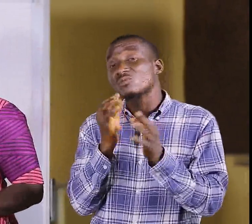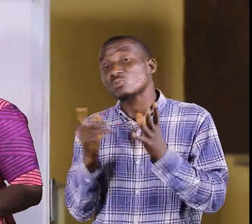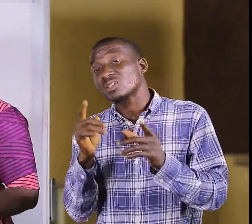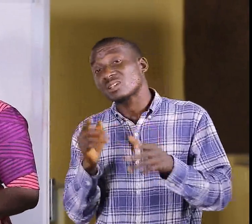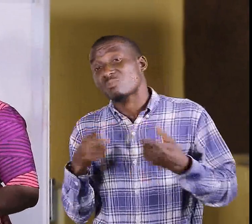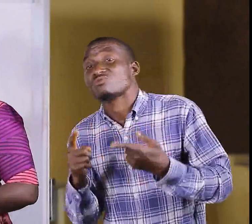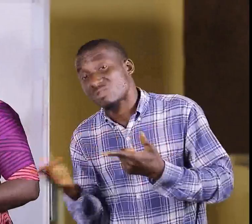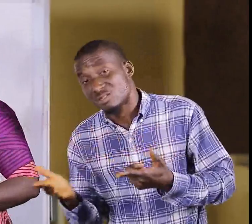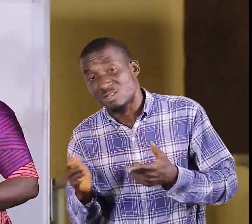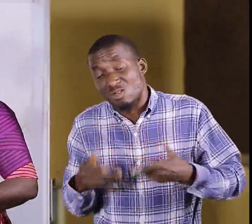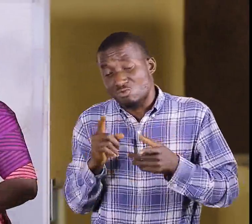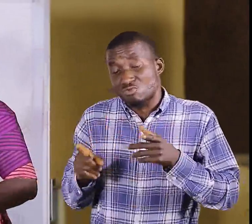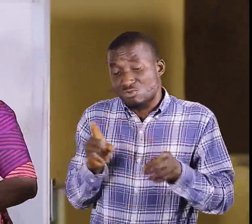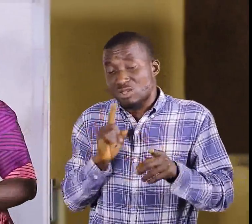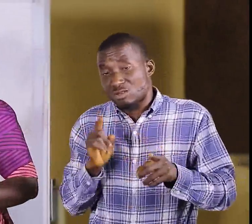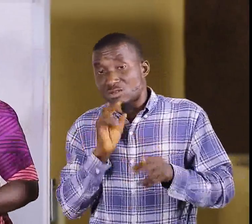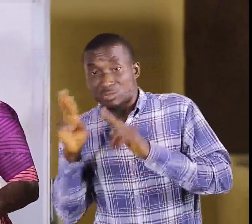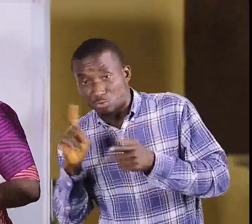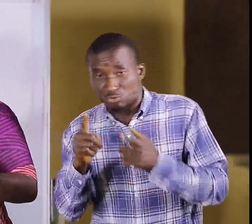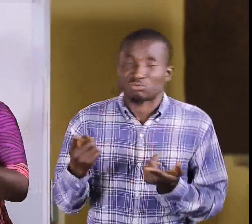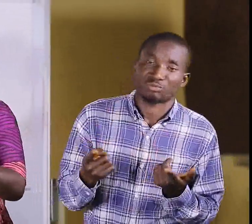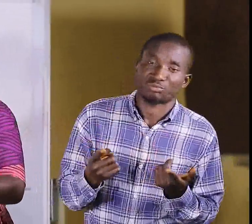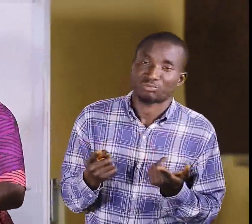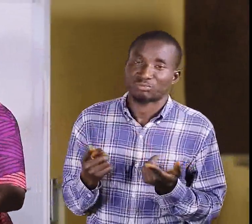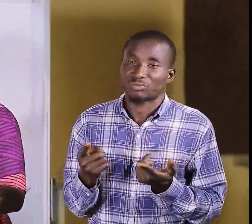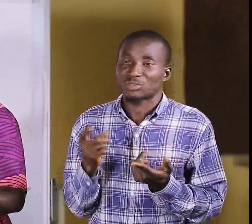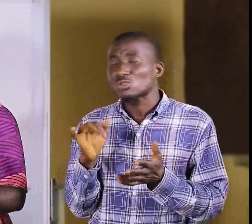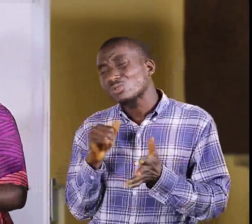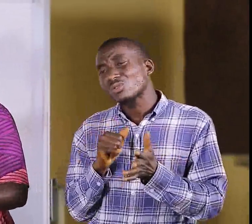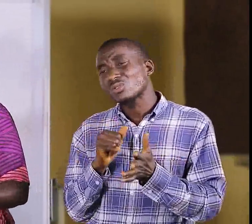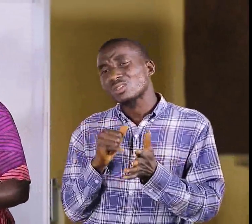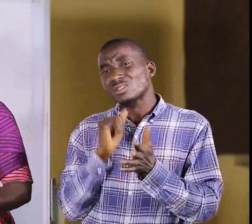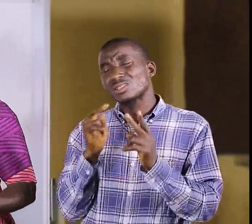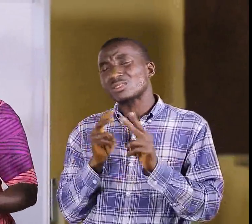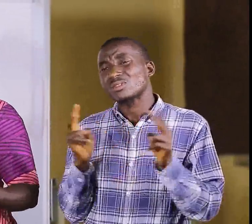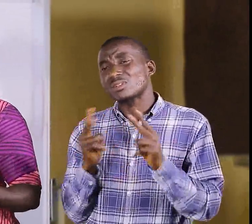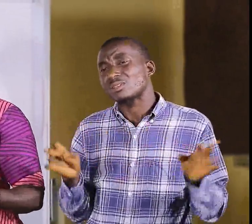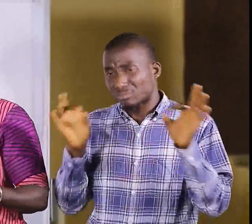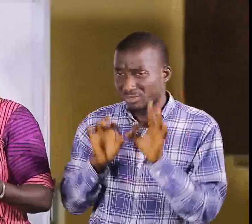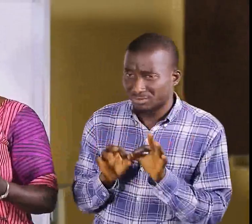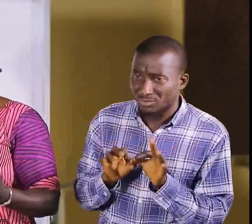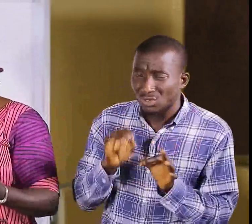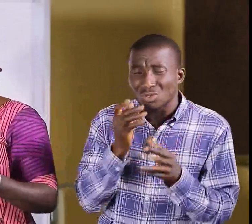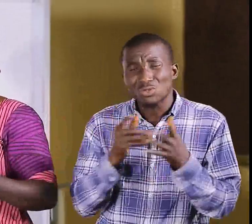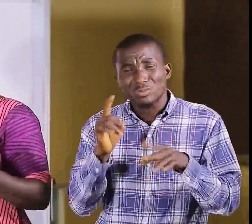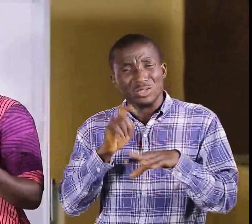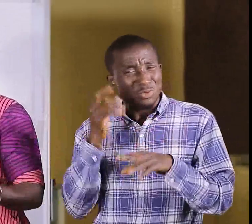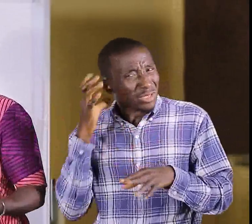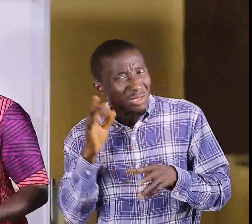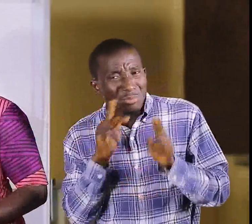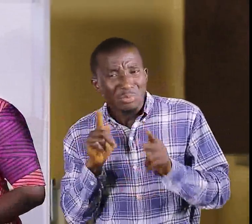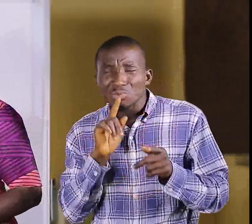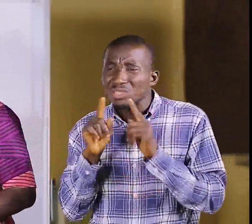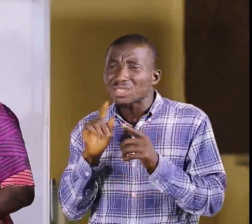respond? Because my response on how I feel will determine the mood. Sometimes you hear people say there is a transfer